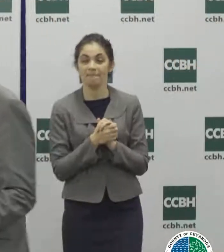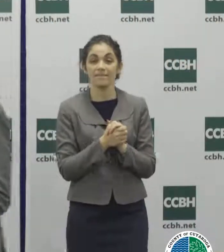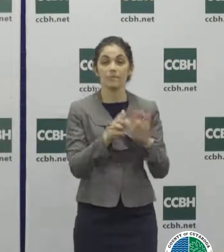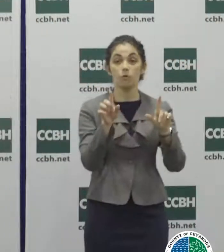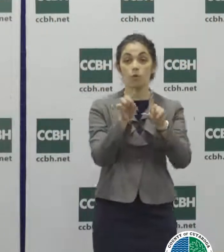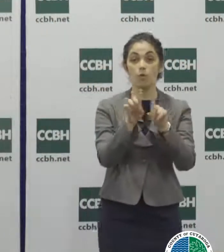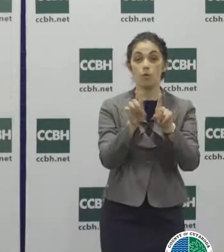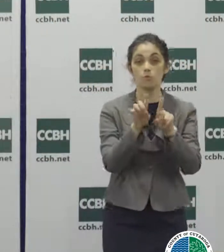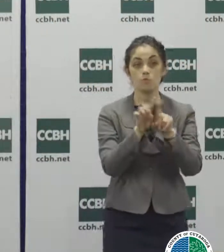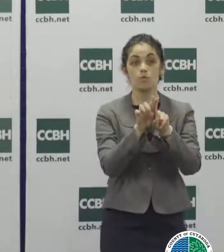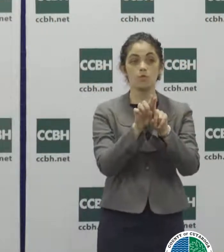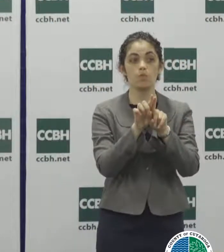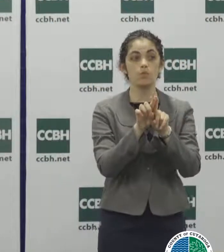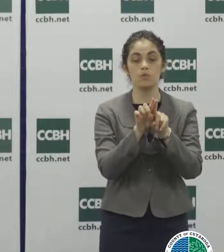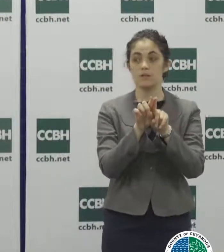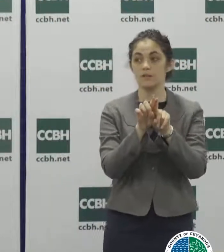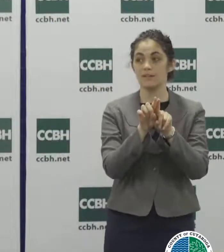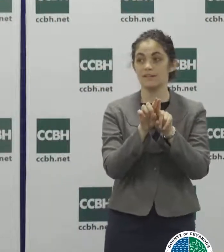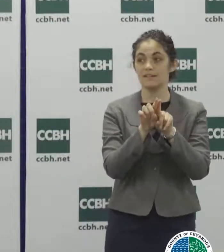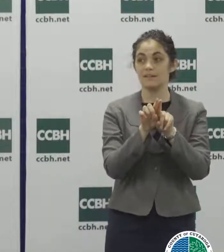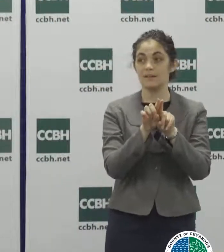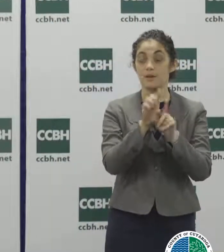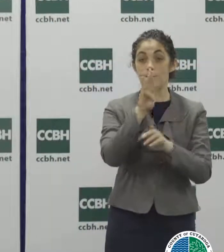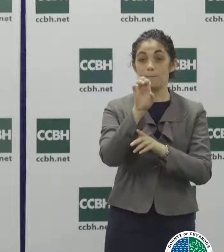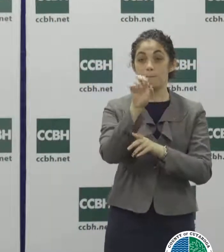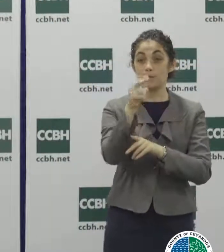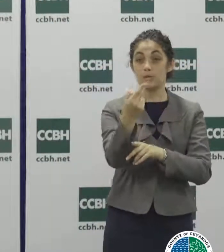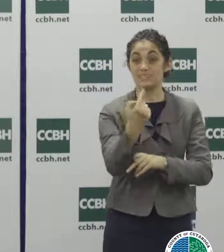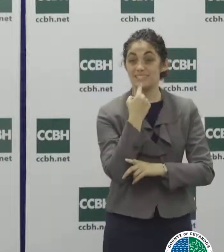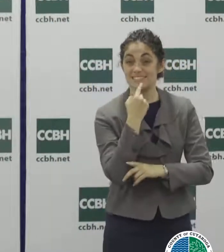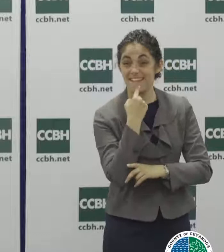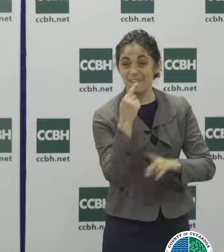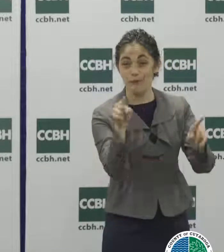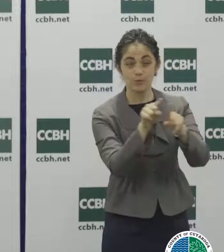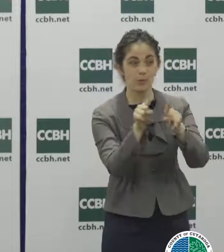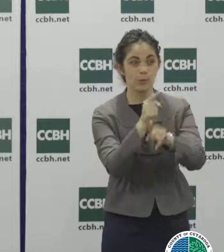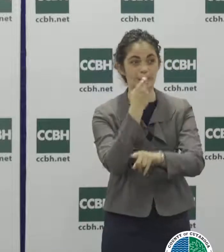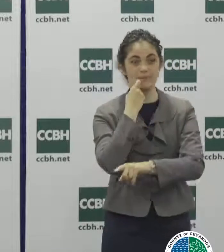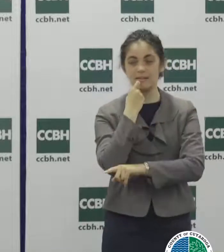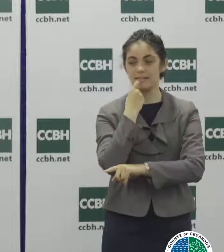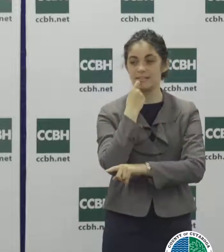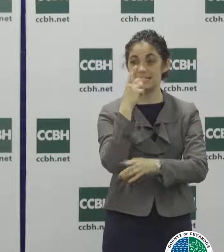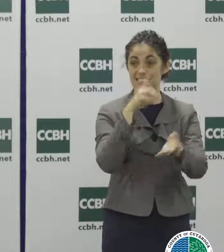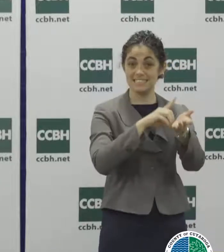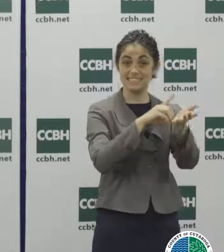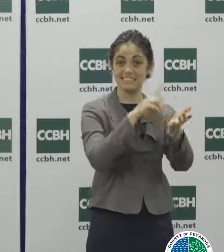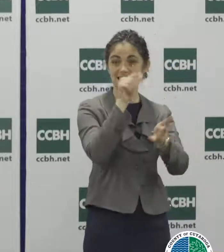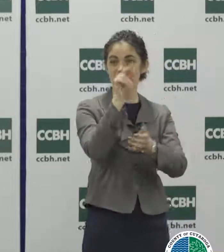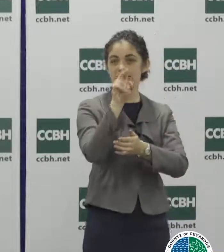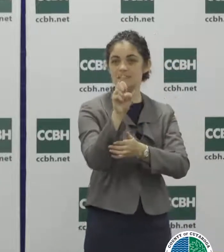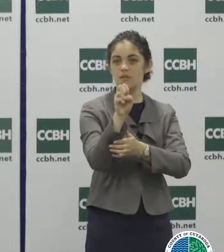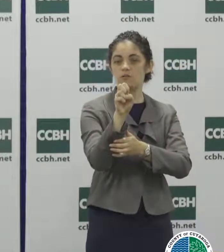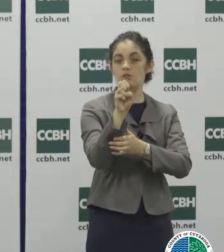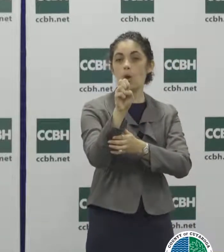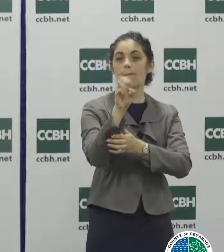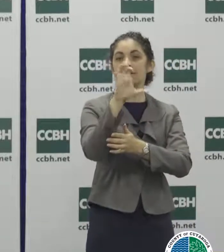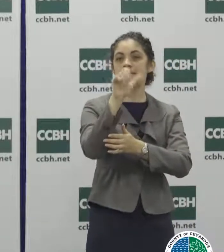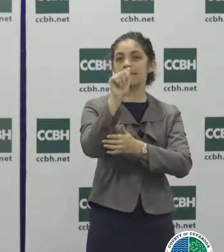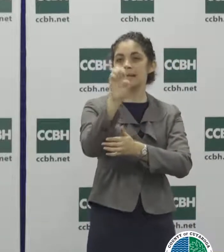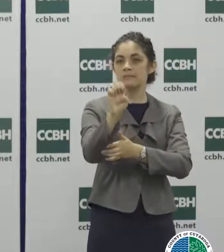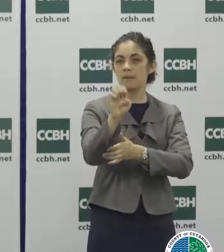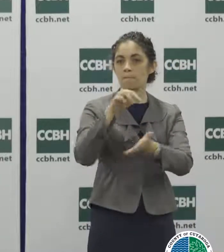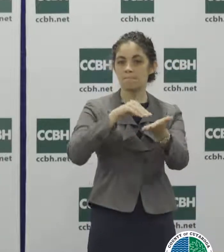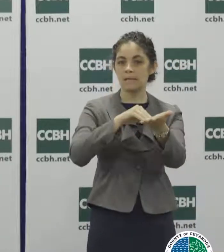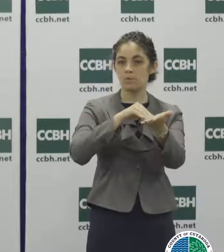And so as Executive Budish has mentioned, we have Dean Davis here from Case Medical School,